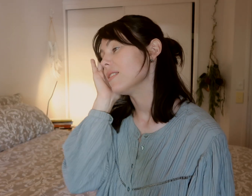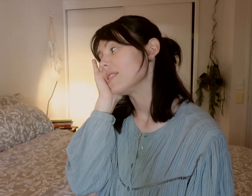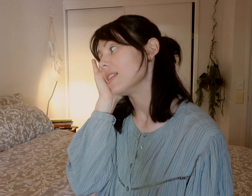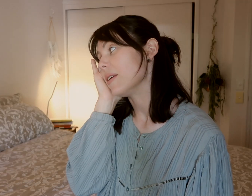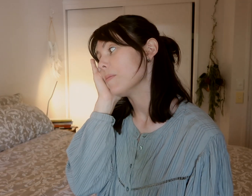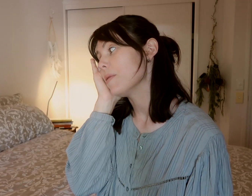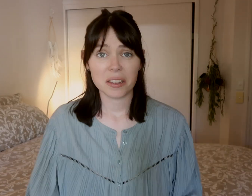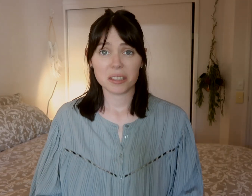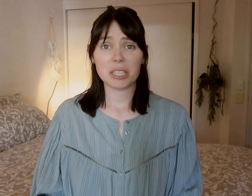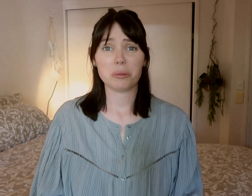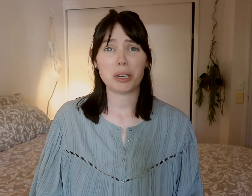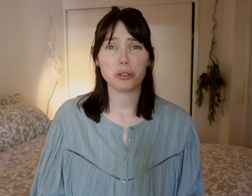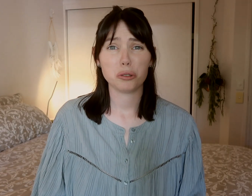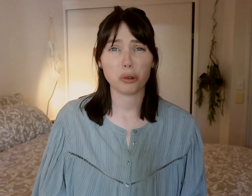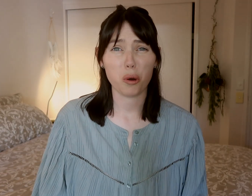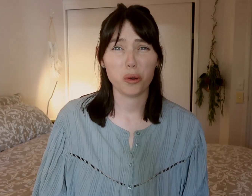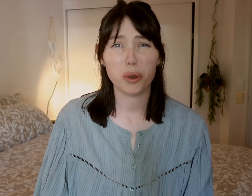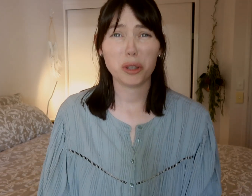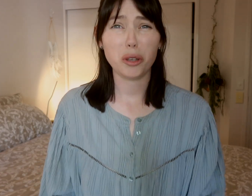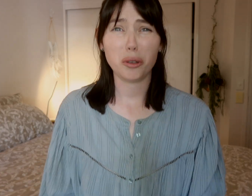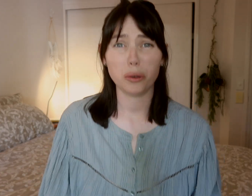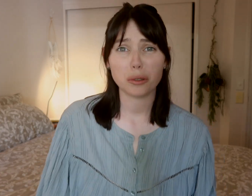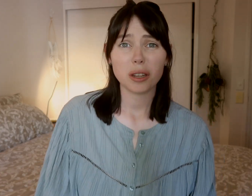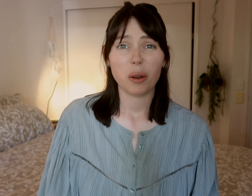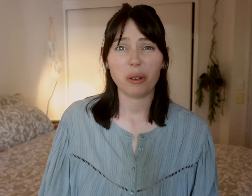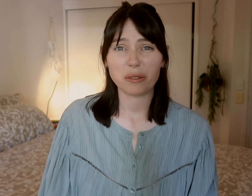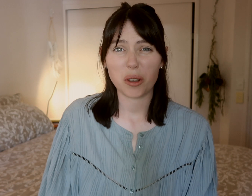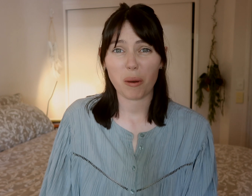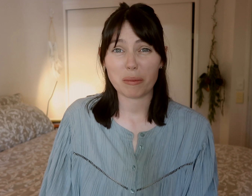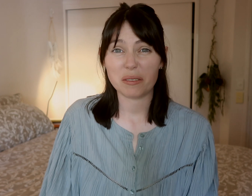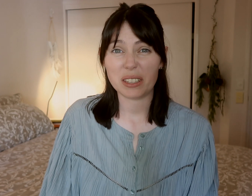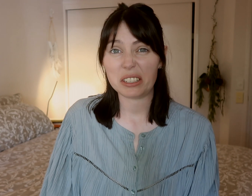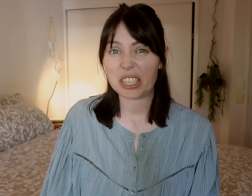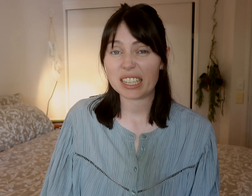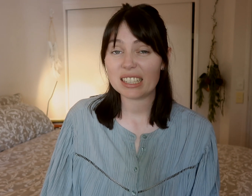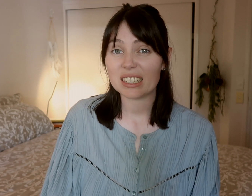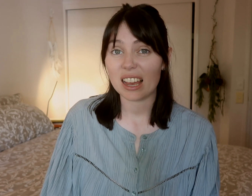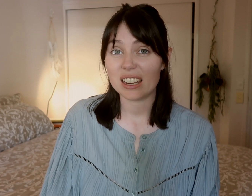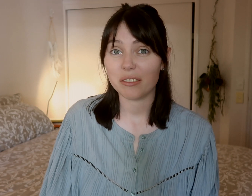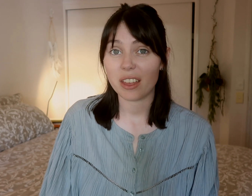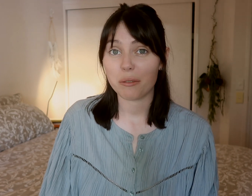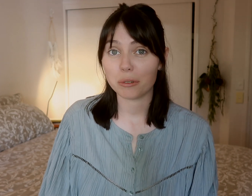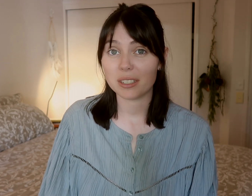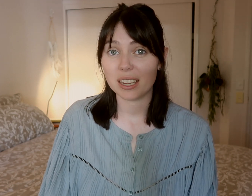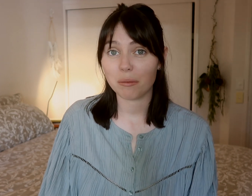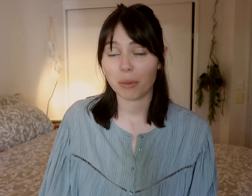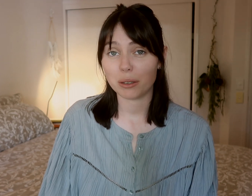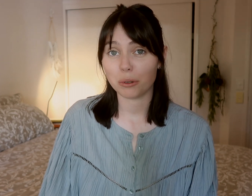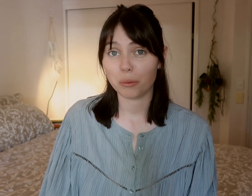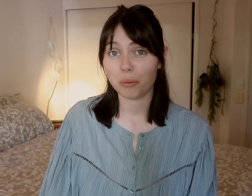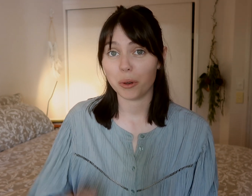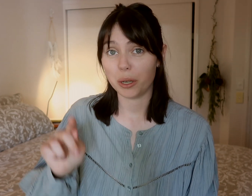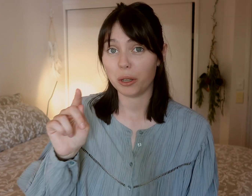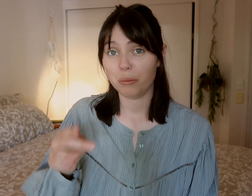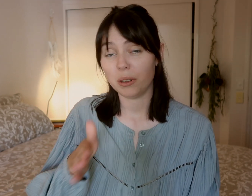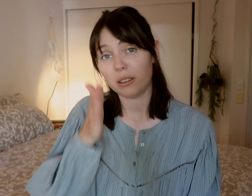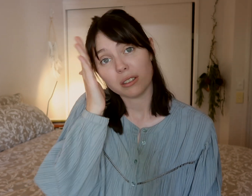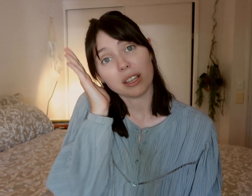Sleep. This one is so cute. We often go up to feed the chickens and if they're roosting my daughter will point at them and say